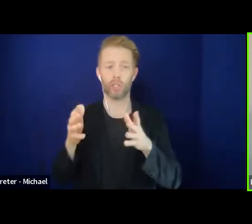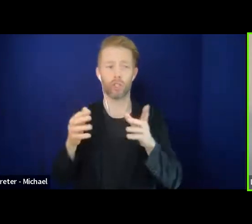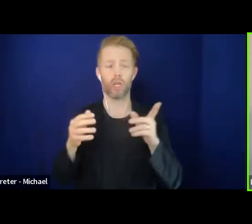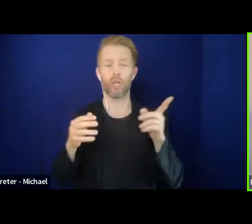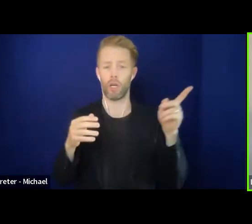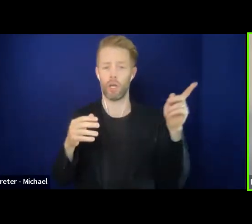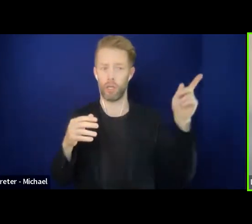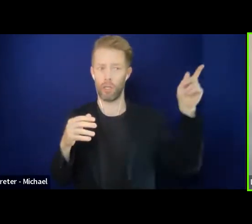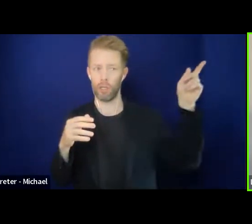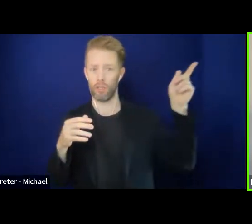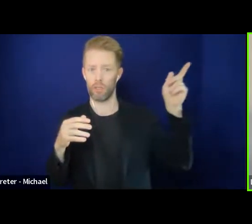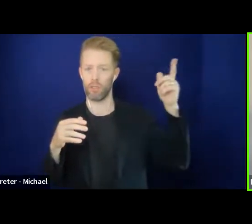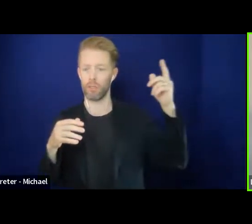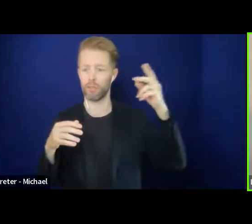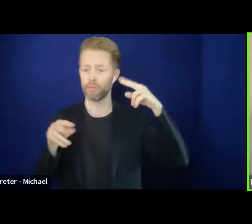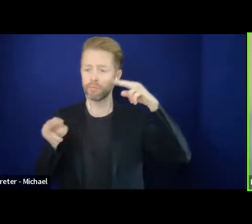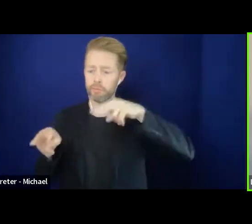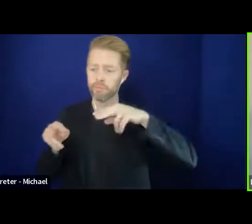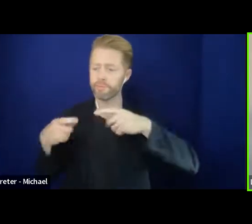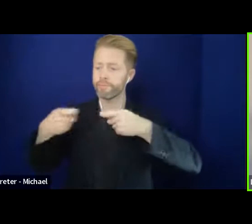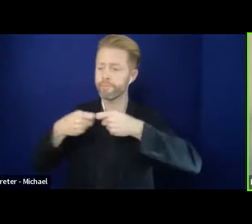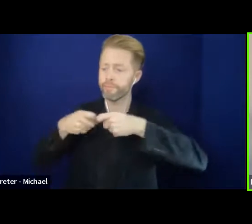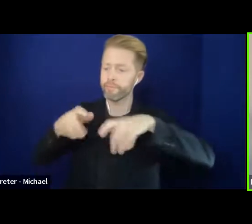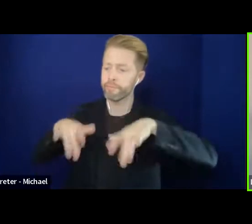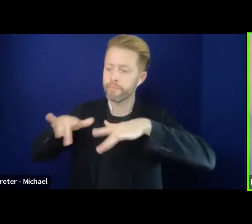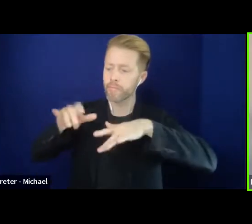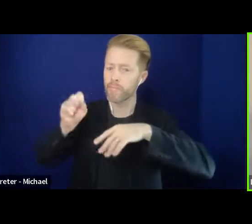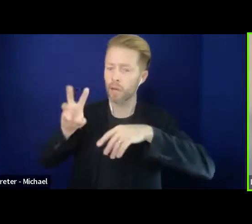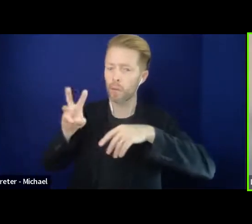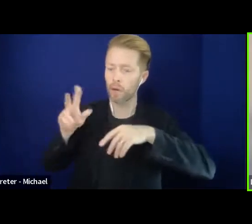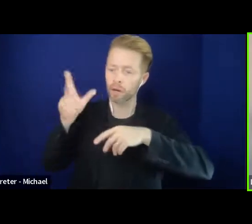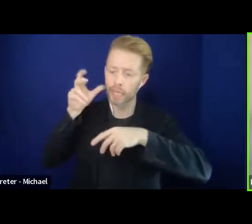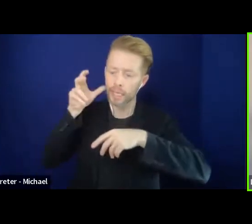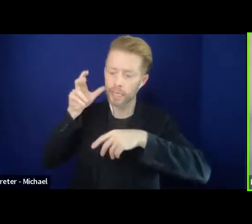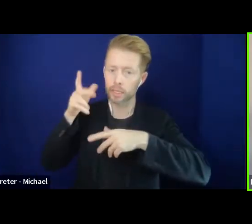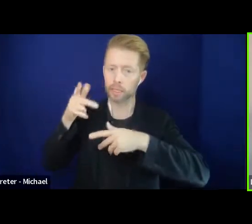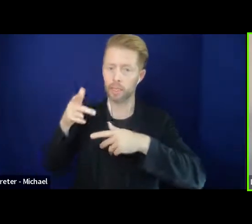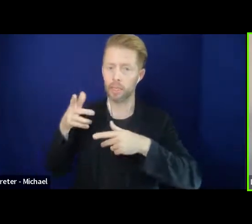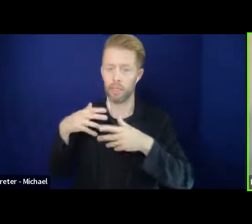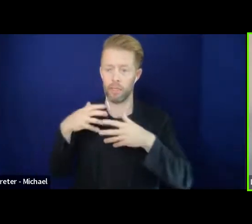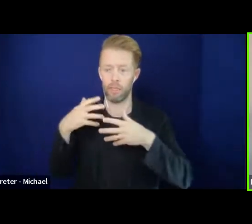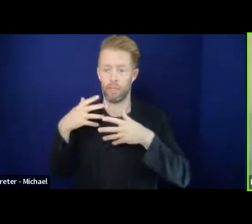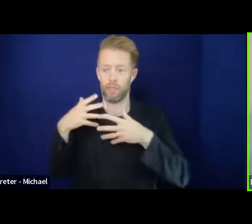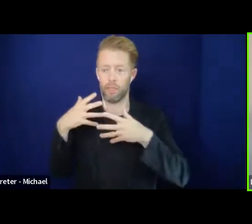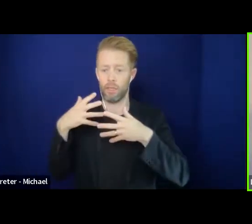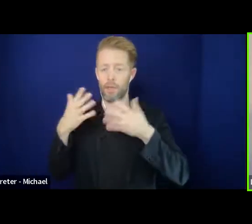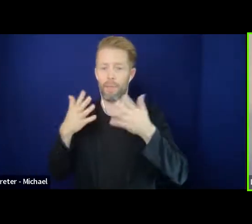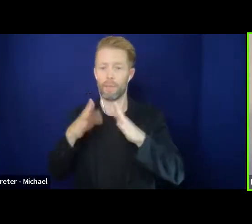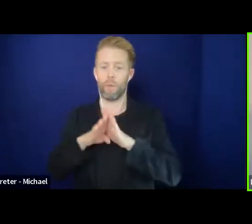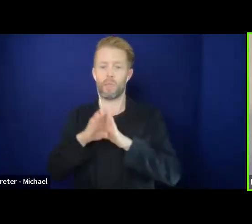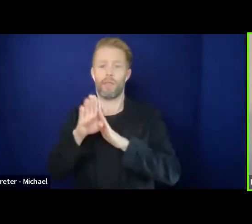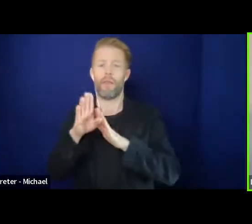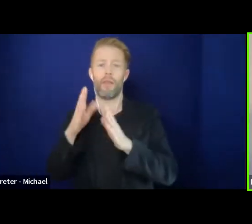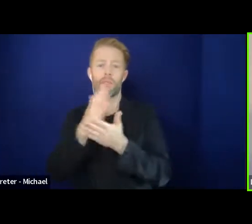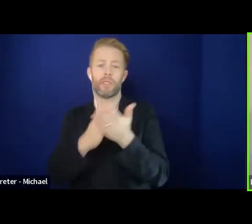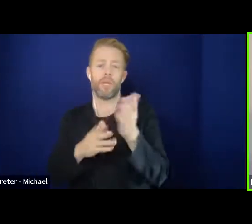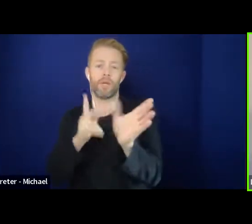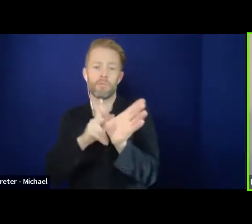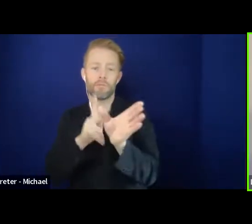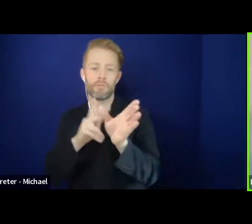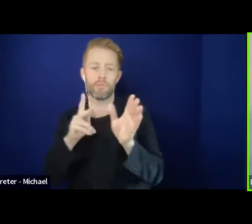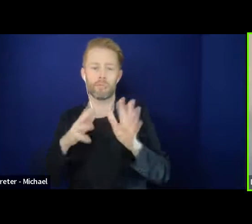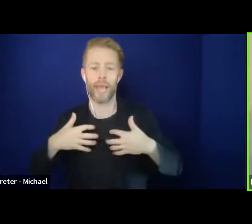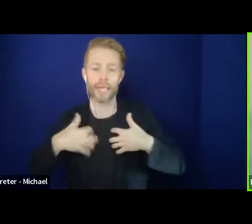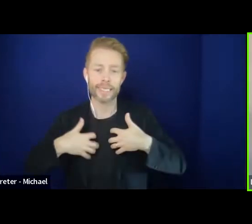listened to by an algorithmic monitoring software might develop an anxiety or panic disorder after several months, let